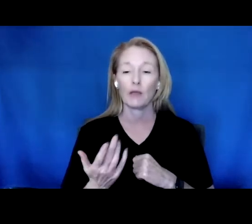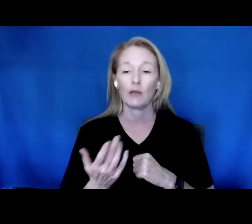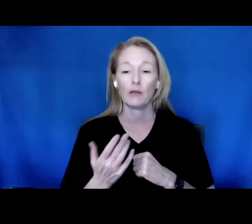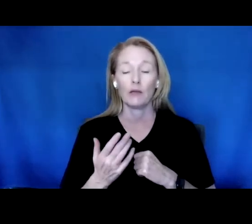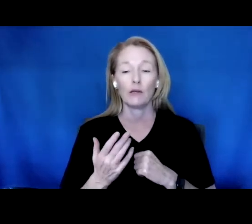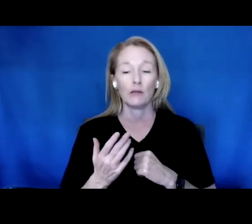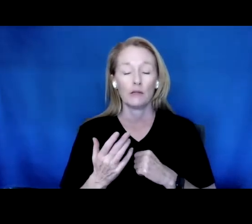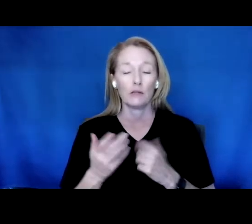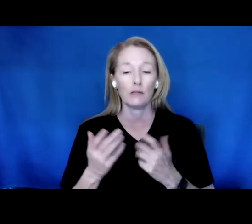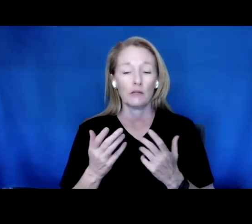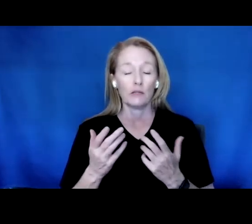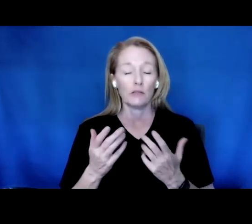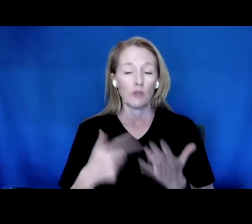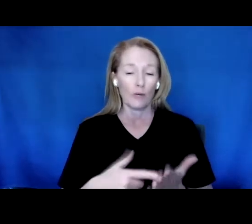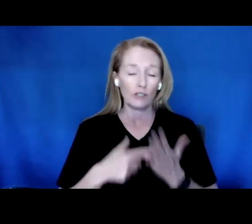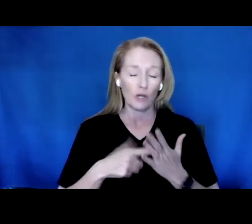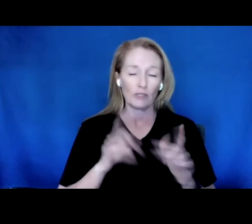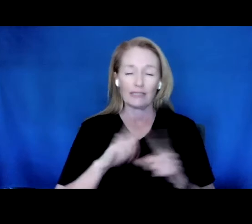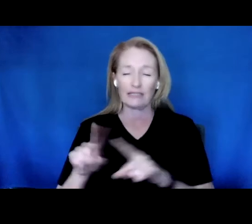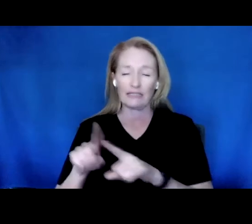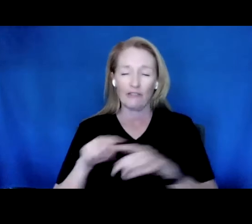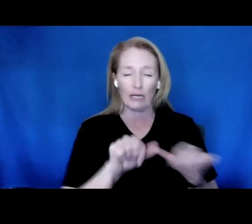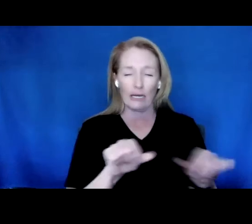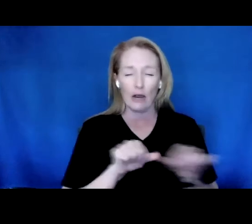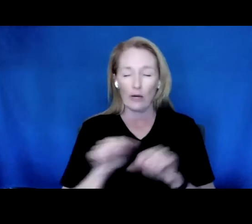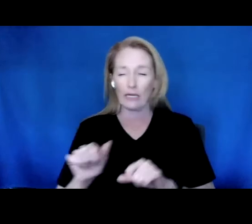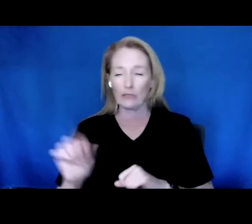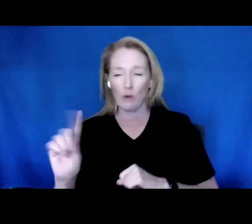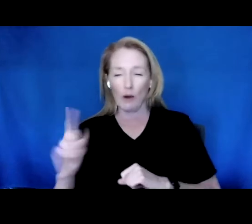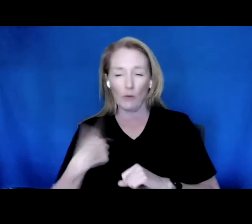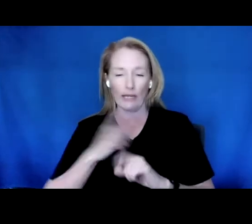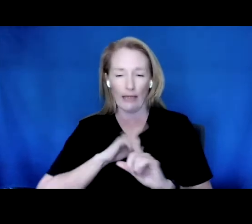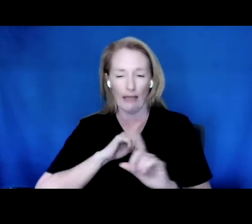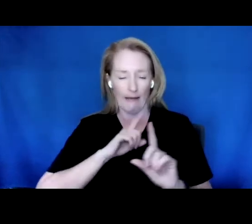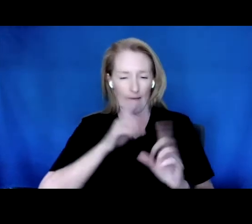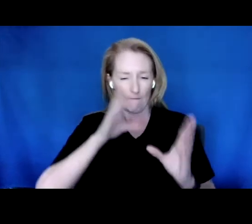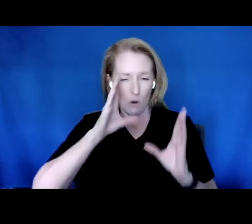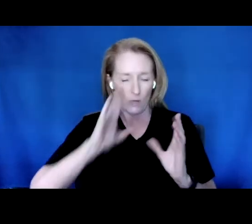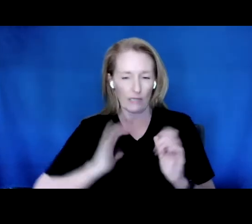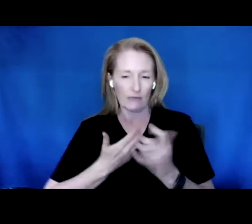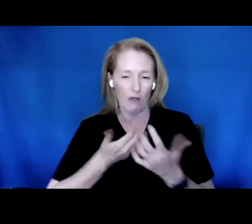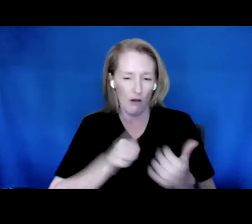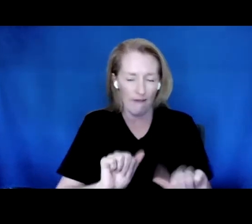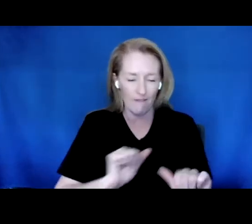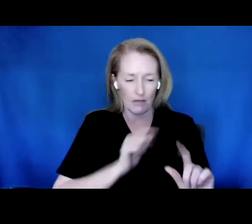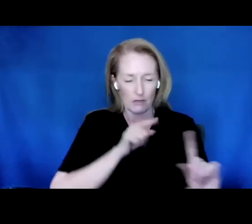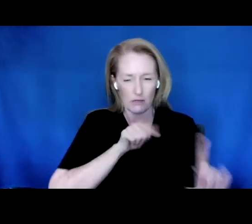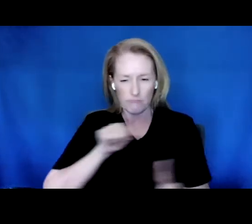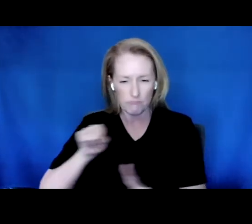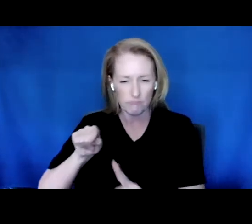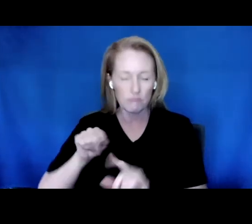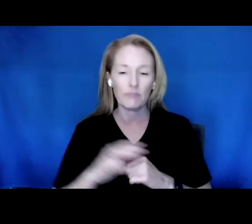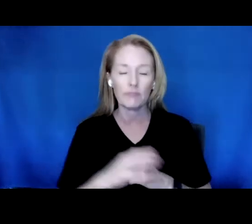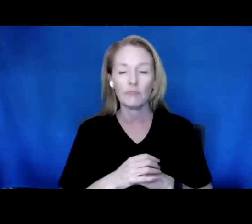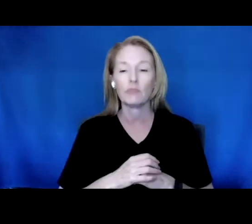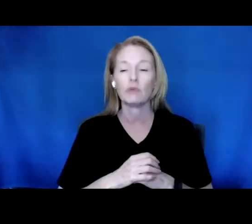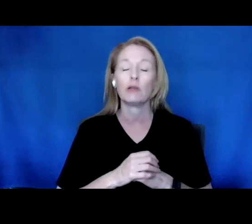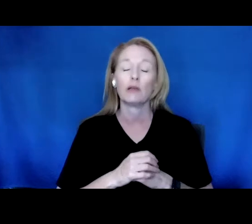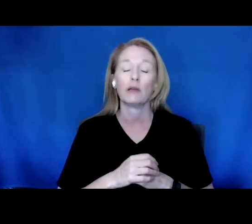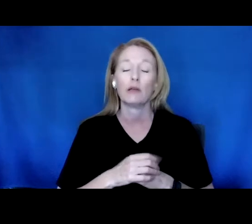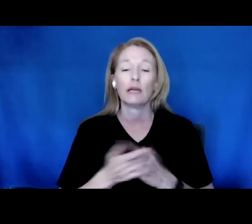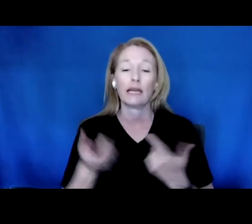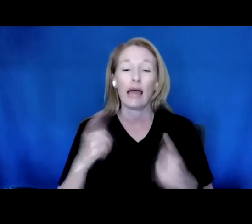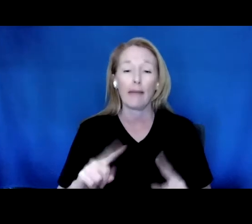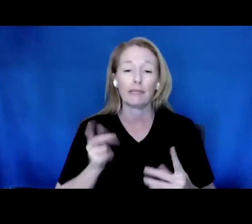focus targeted intervention efforts. And while this is generally conducted at the health department, the real goal